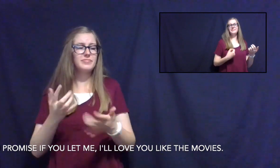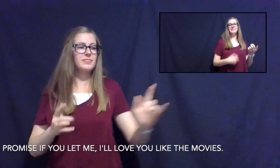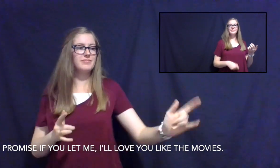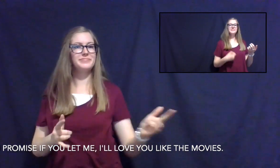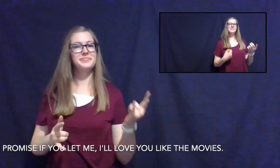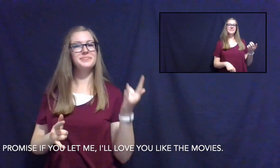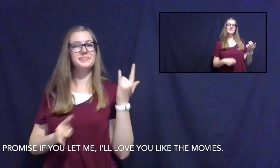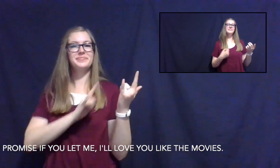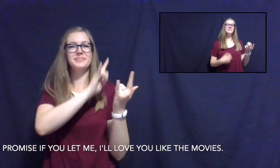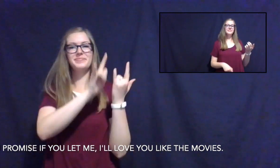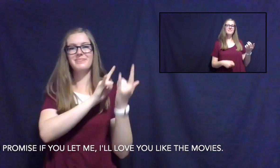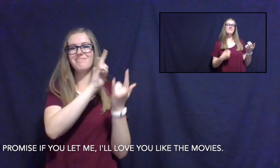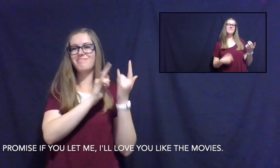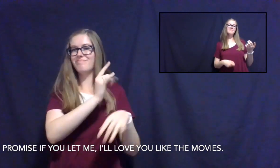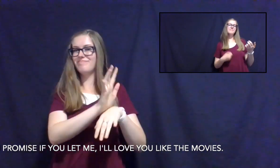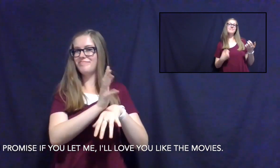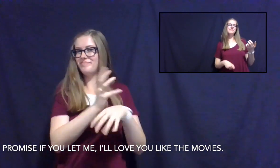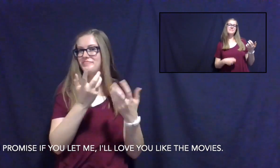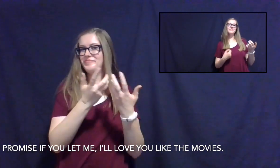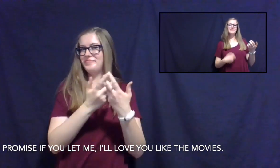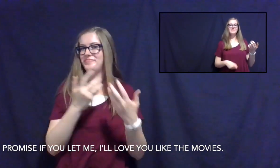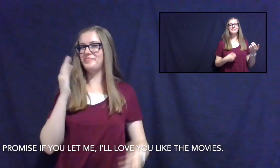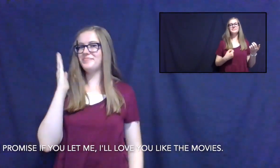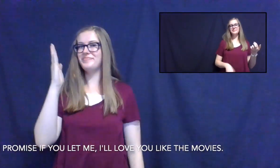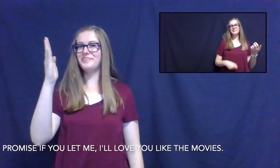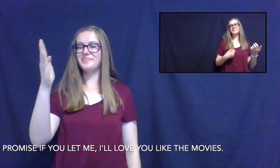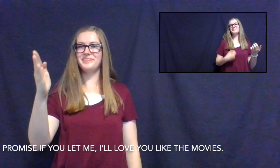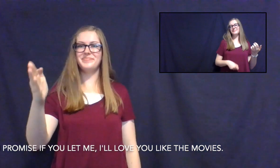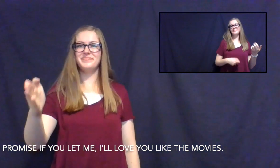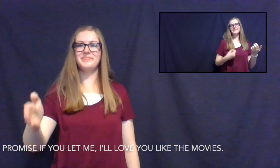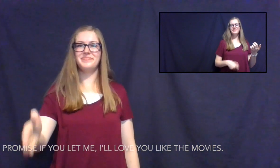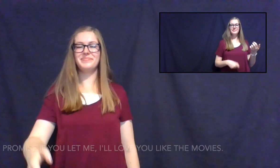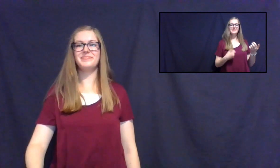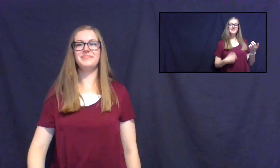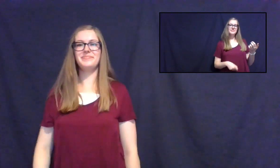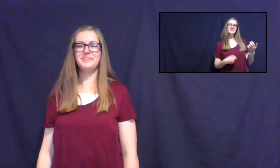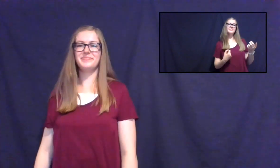if you let me I'll love you like the movies